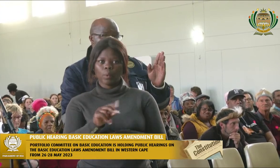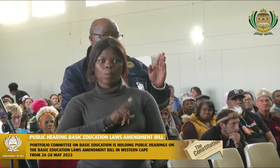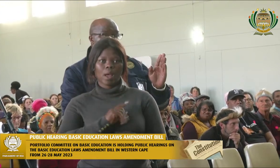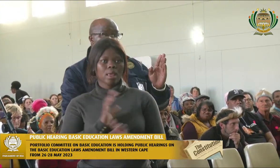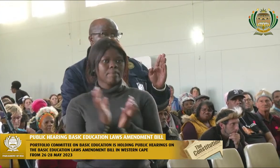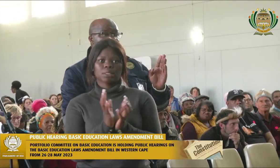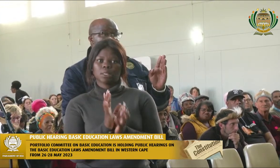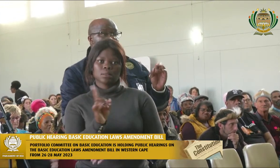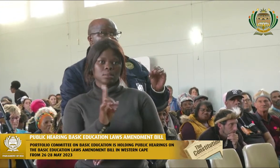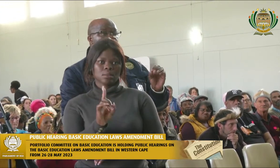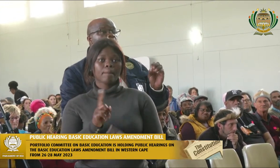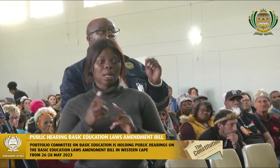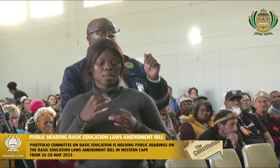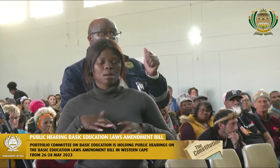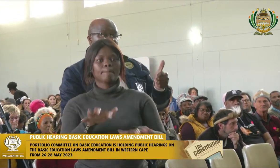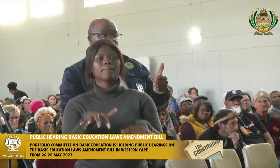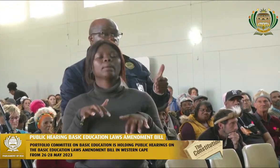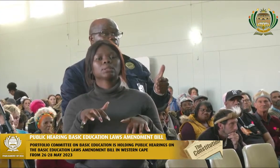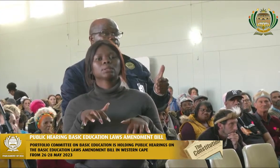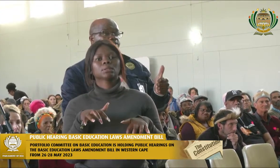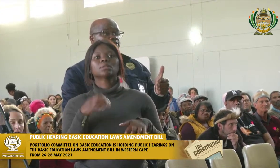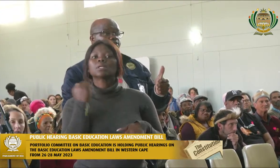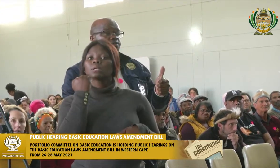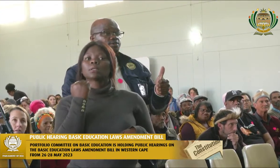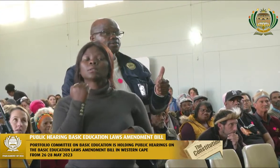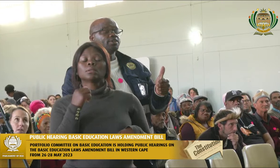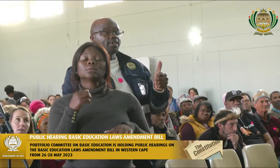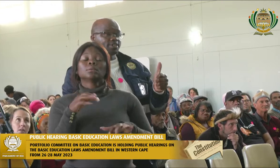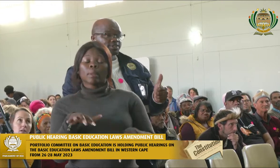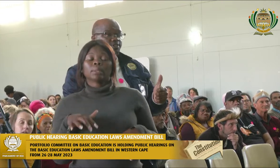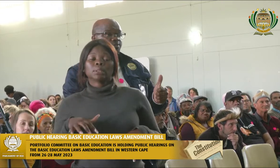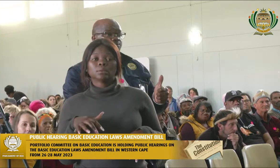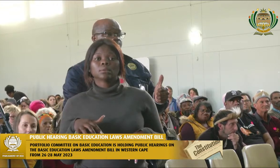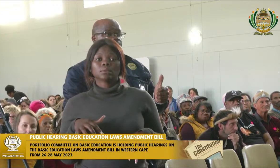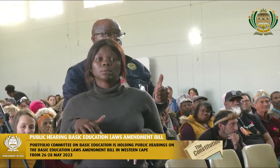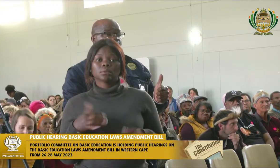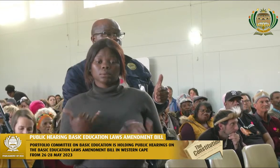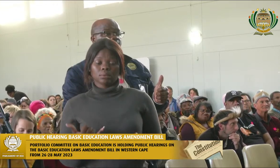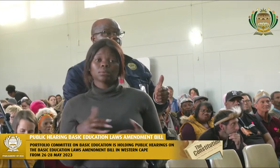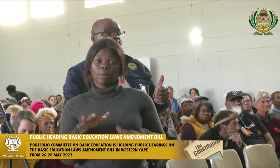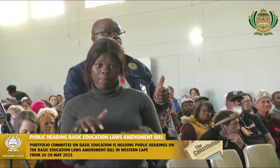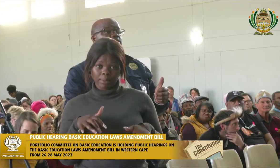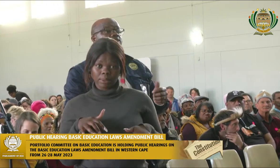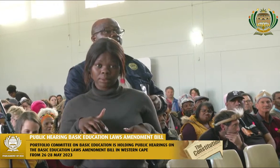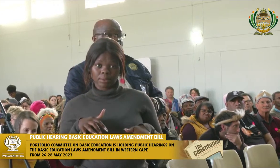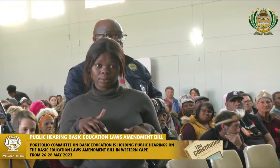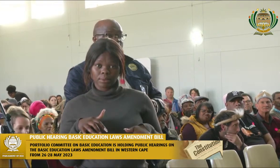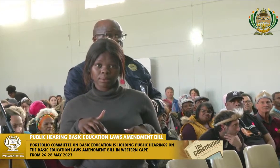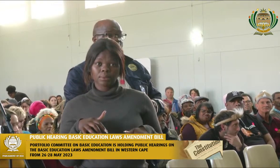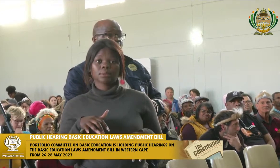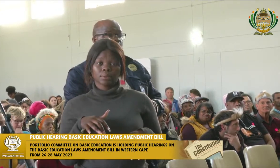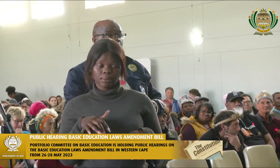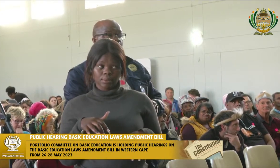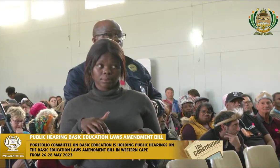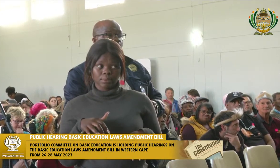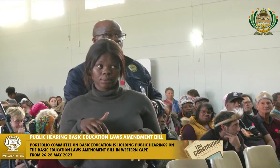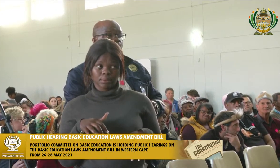in. Sasa parliament, the put. Sasa parliament, Mtegas. Sasa parliament, Mtegas.